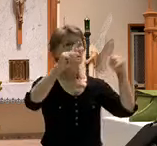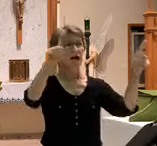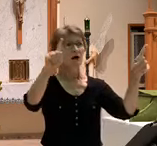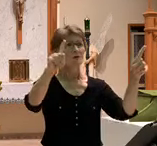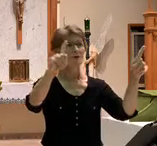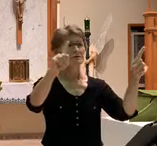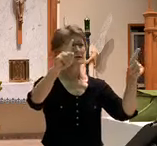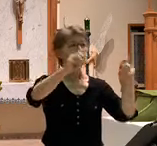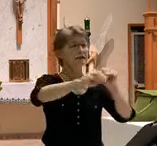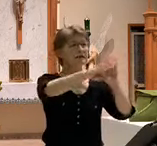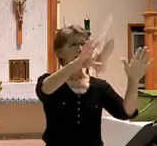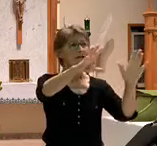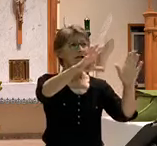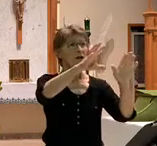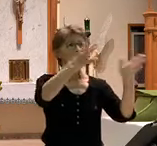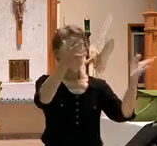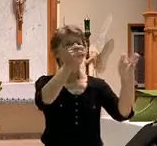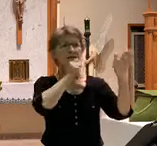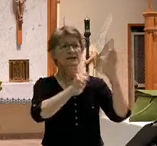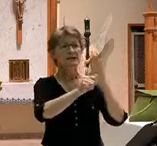the foundation of the world.'